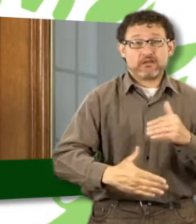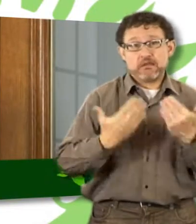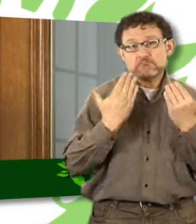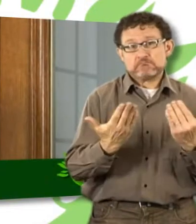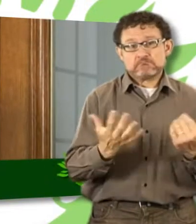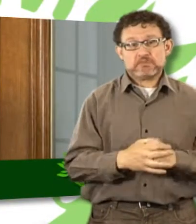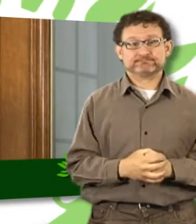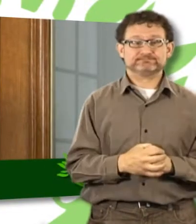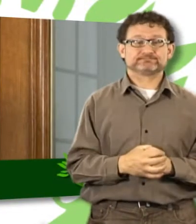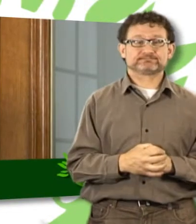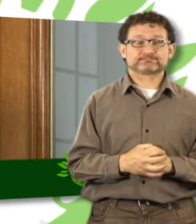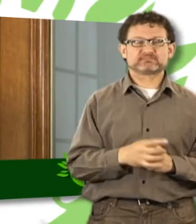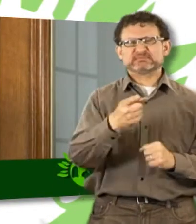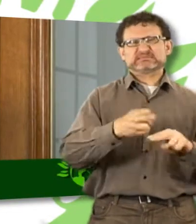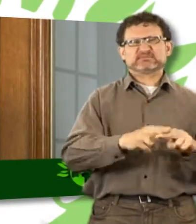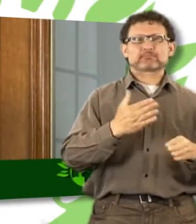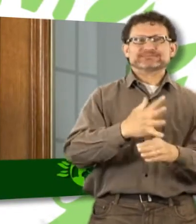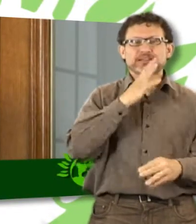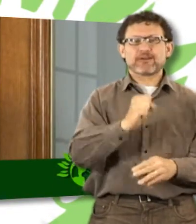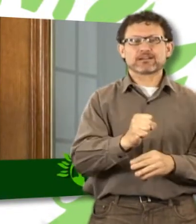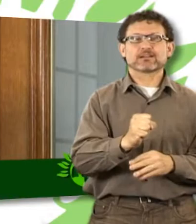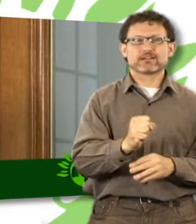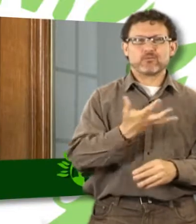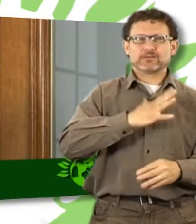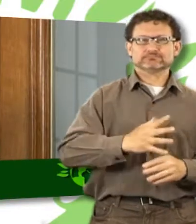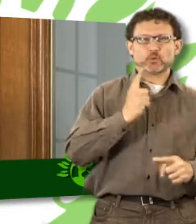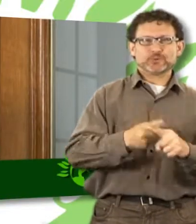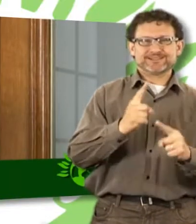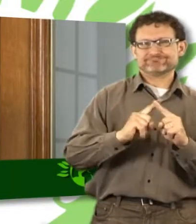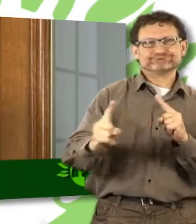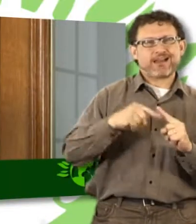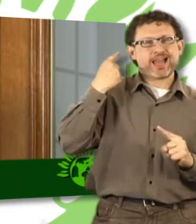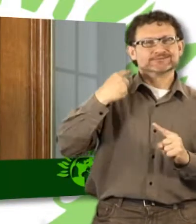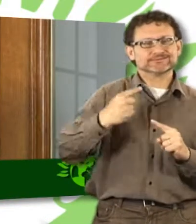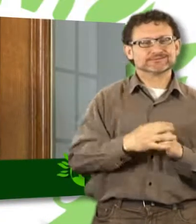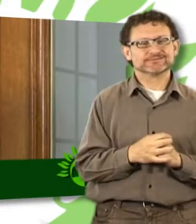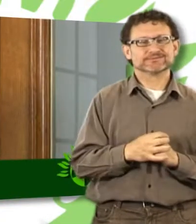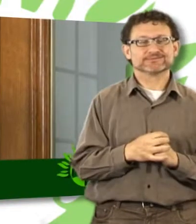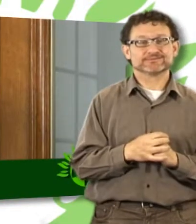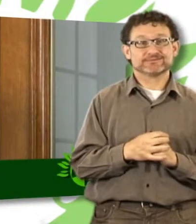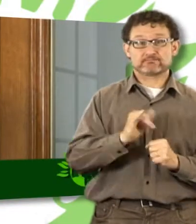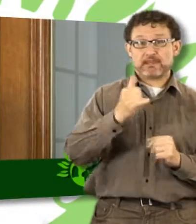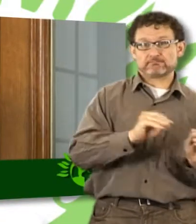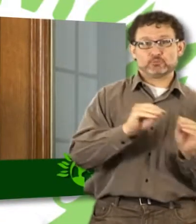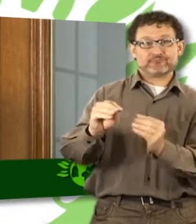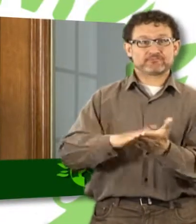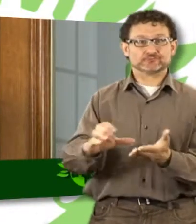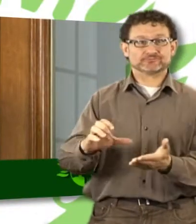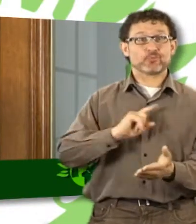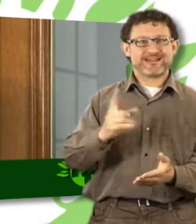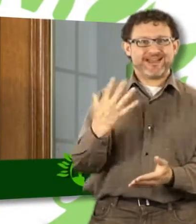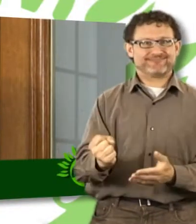certainly not for a long time afterwards. Now, if you're the kind of business person who thinks quick journeys to London are